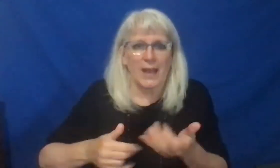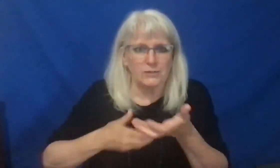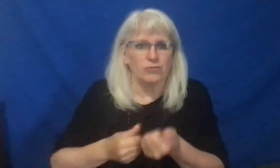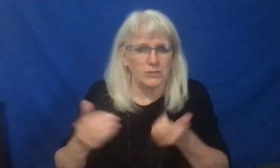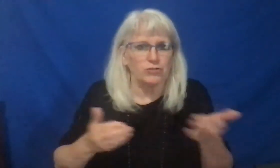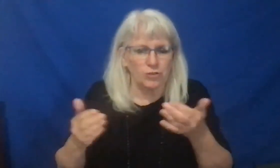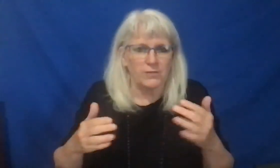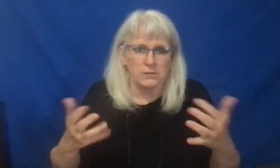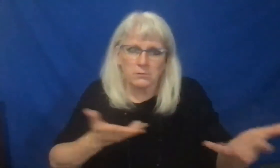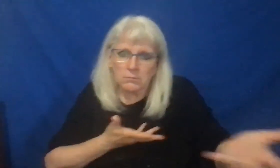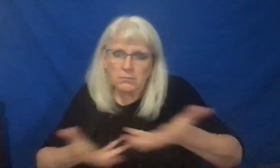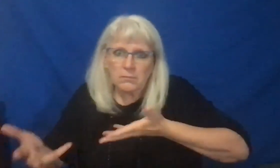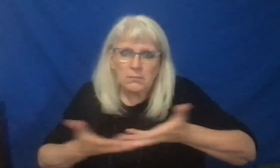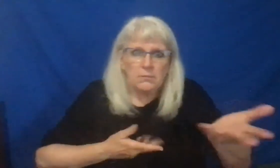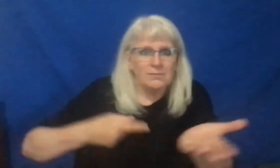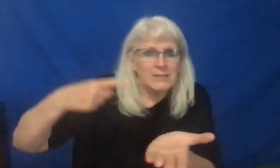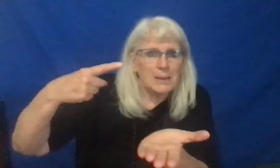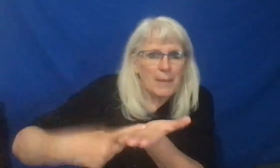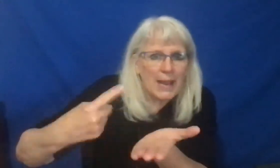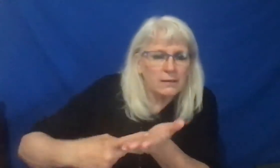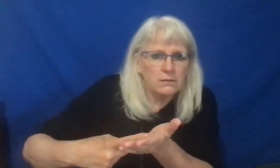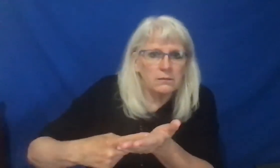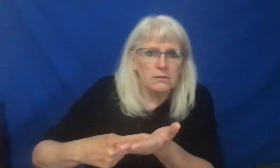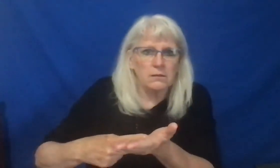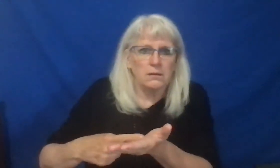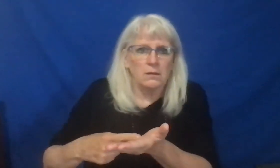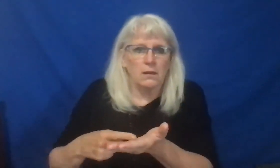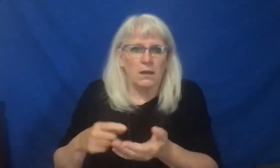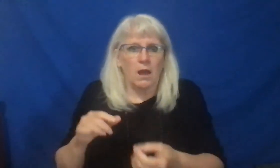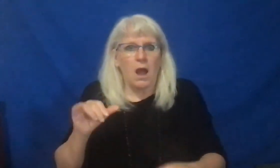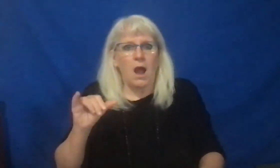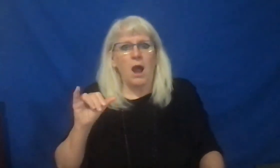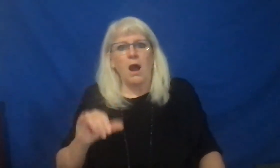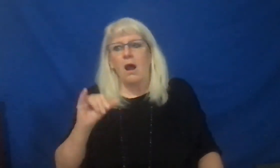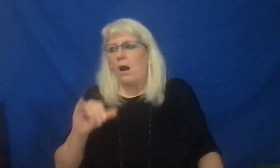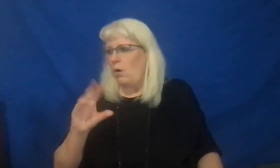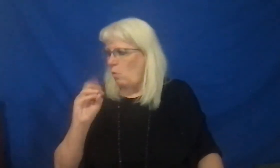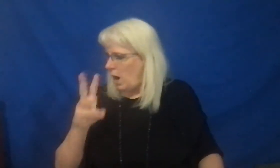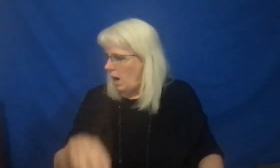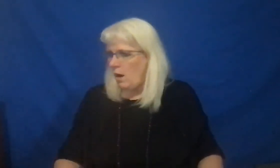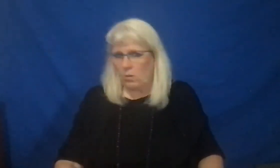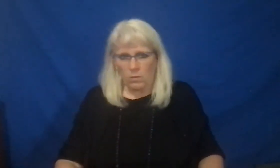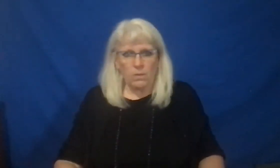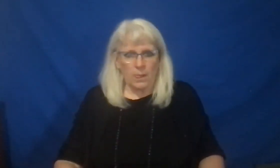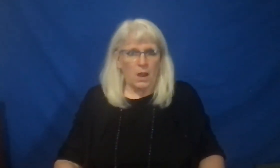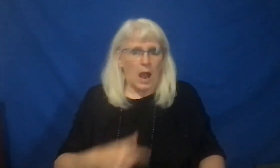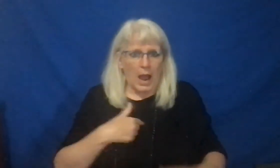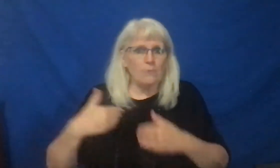means debate. I read this other. Oh wow, it is my responsibility. Yes, I